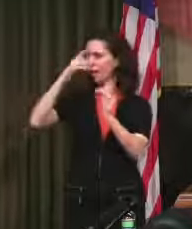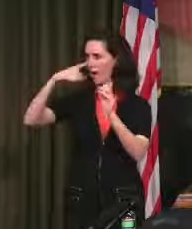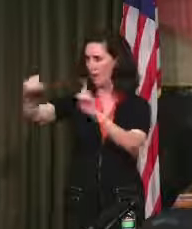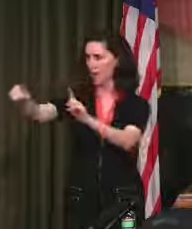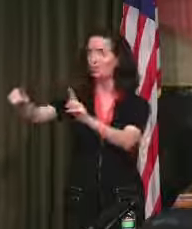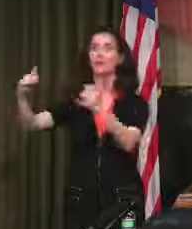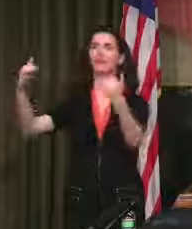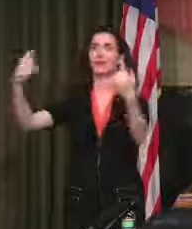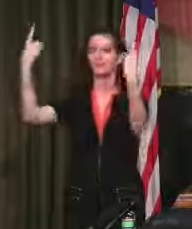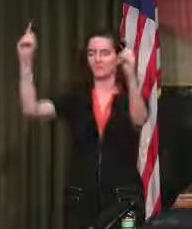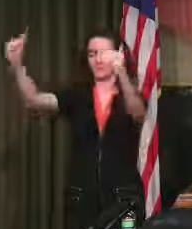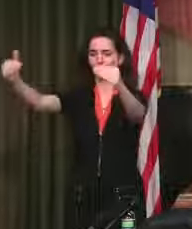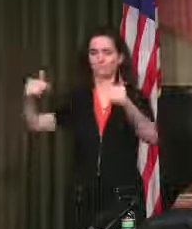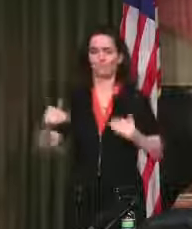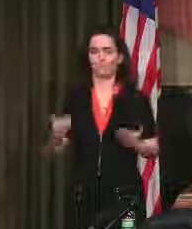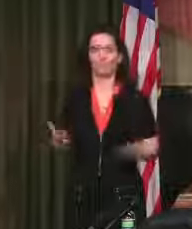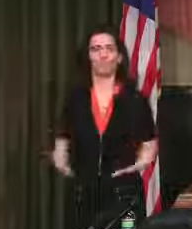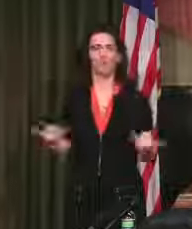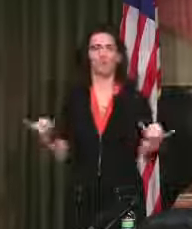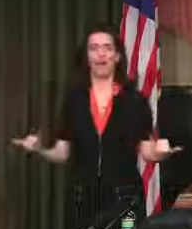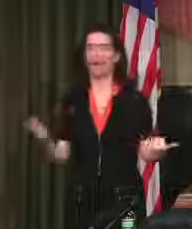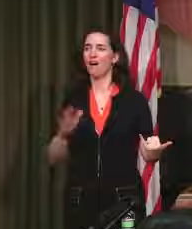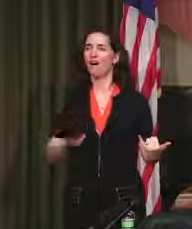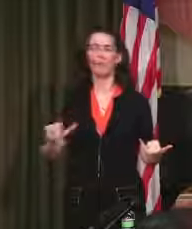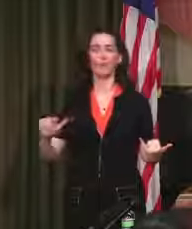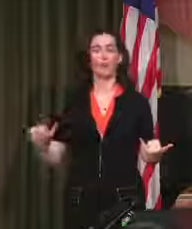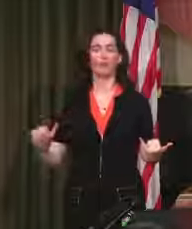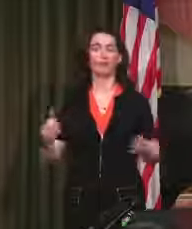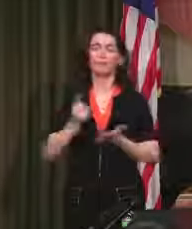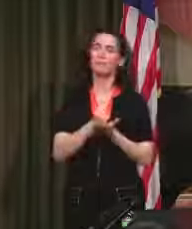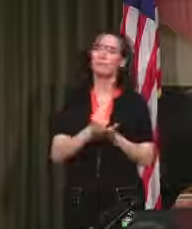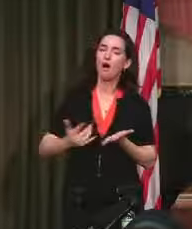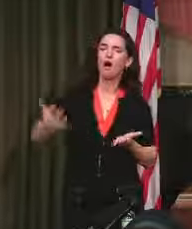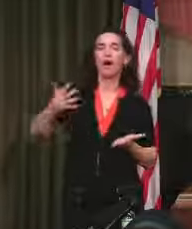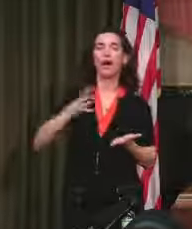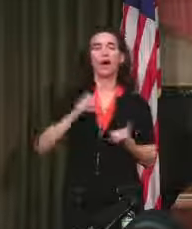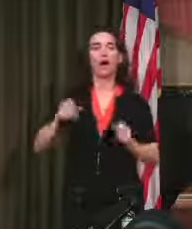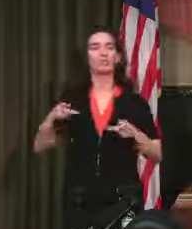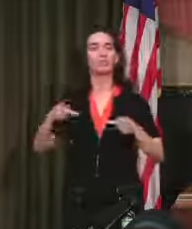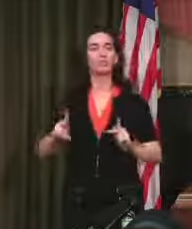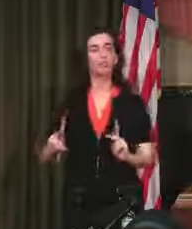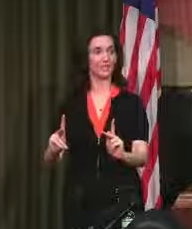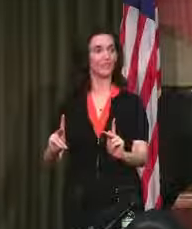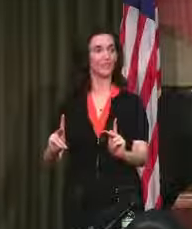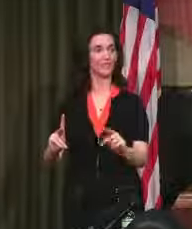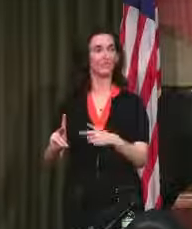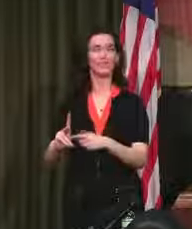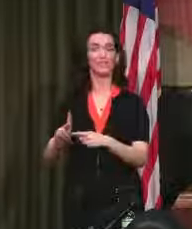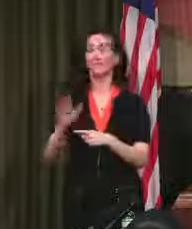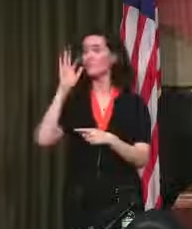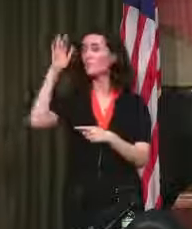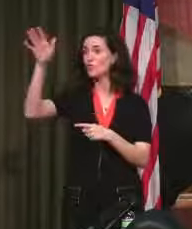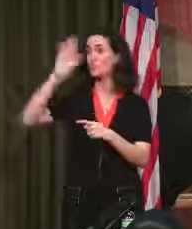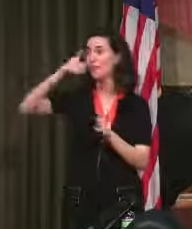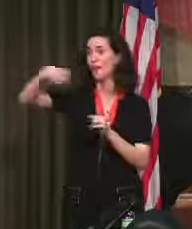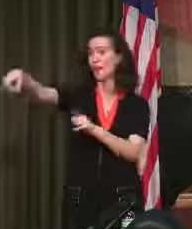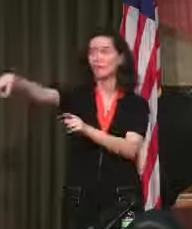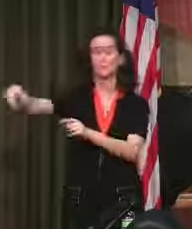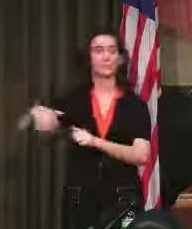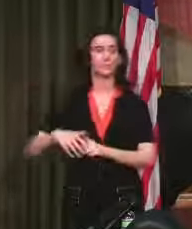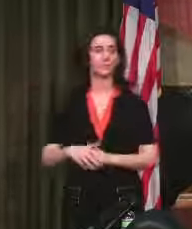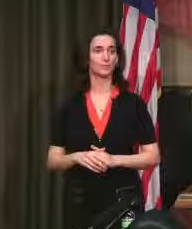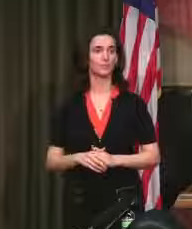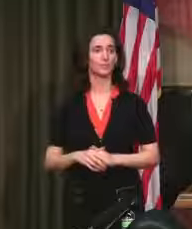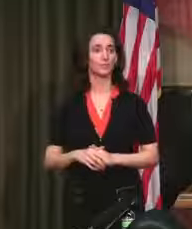is now here for us in Louisiana. And prosperity and opportunity is what lies ahead. And I also want to